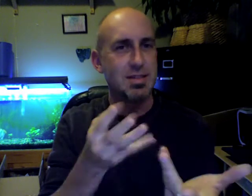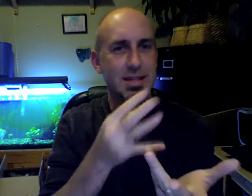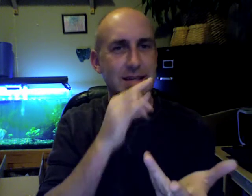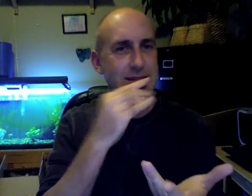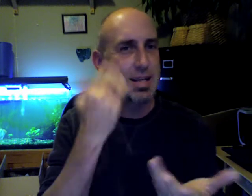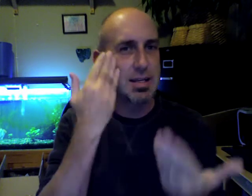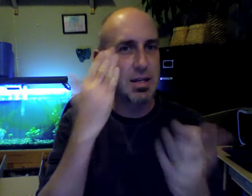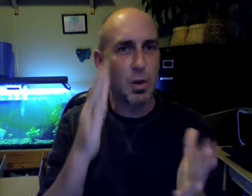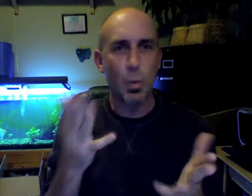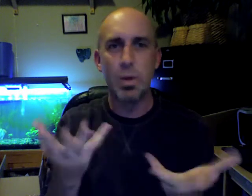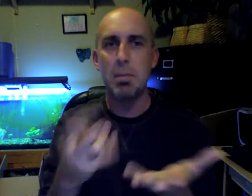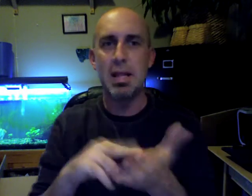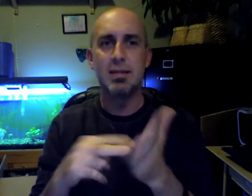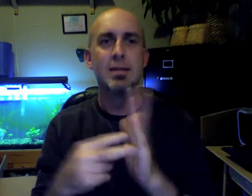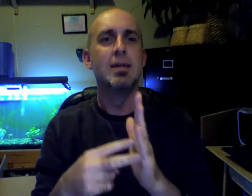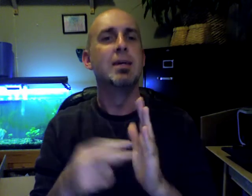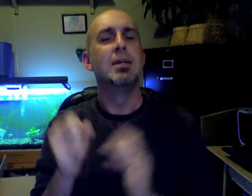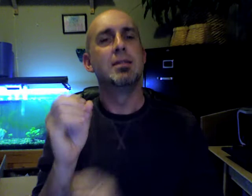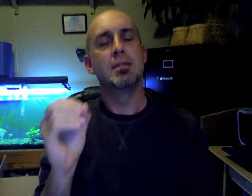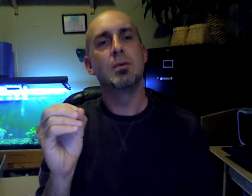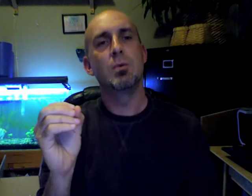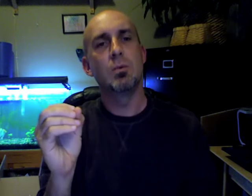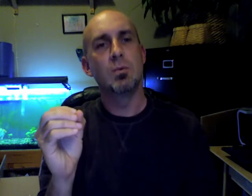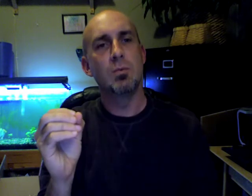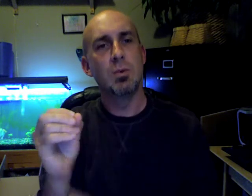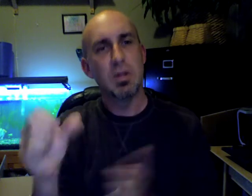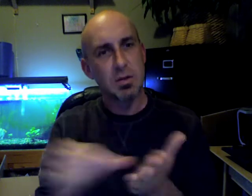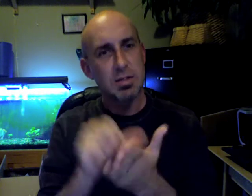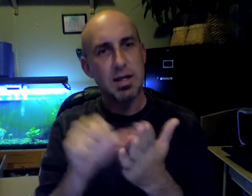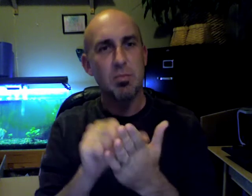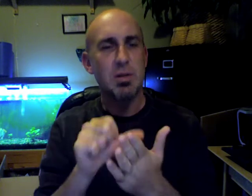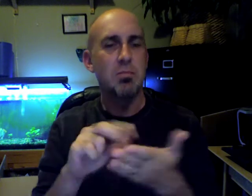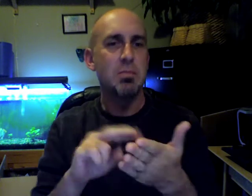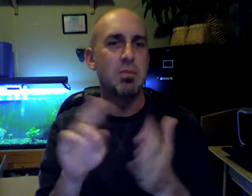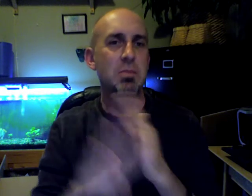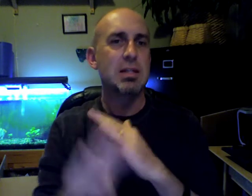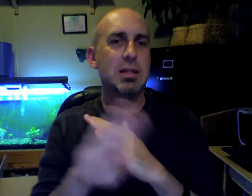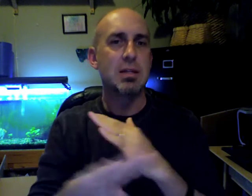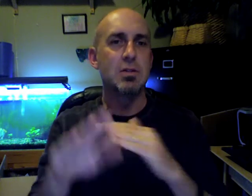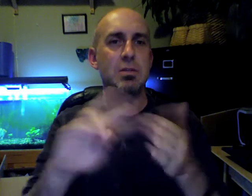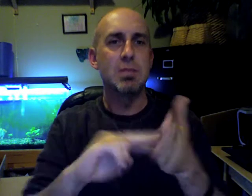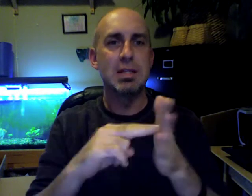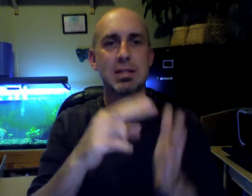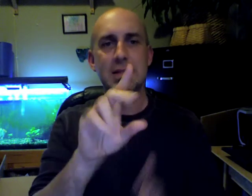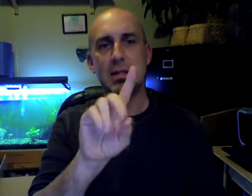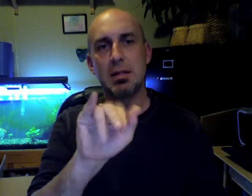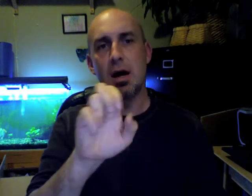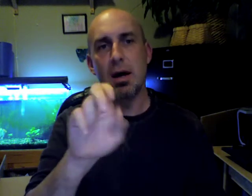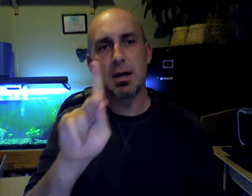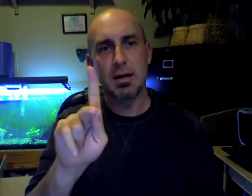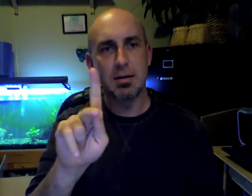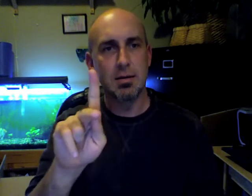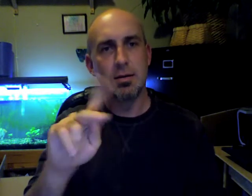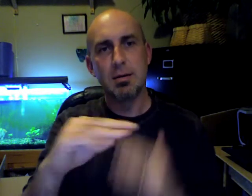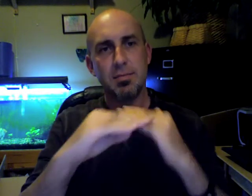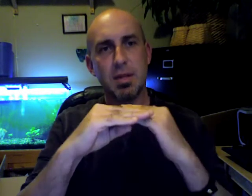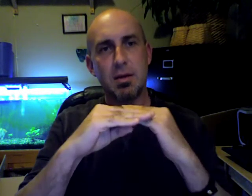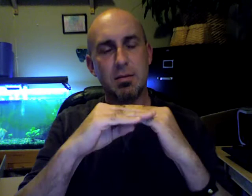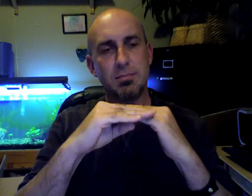kids that I didn't know what it meant. So we went and looked it up, and it basically just means it's a dock